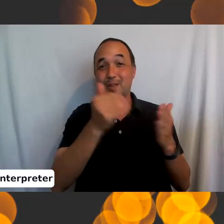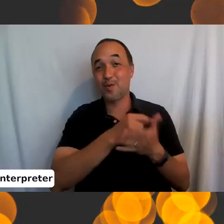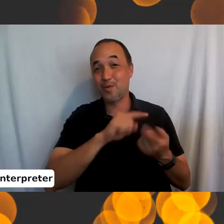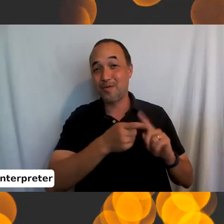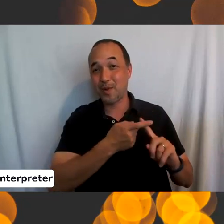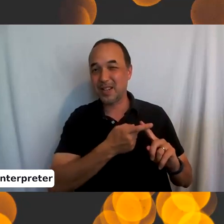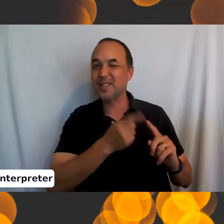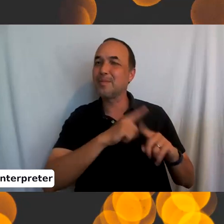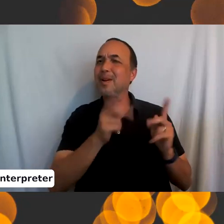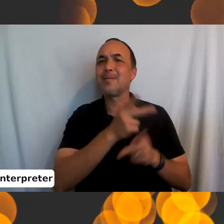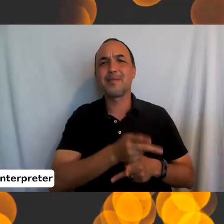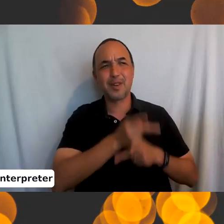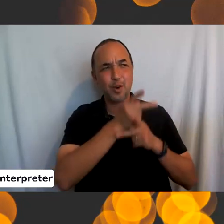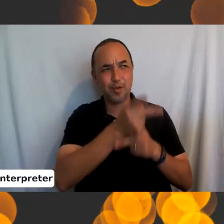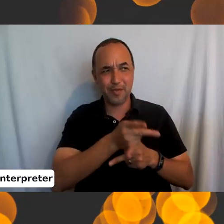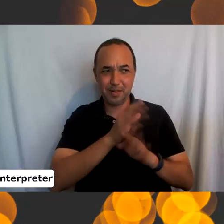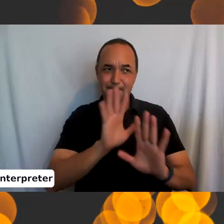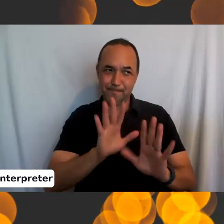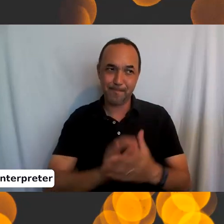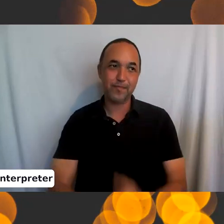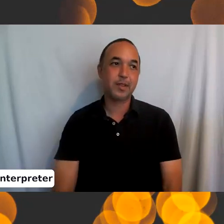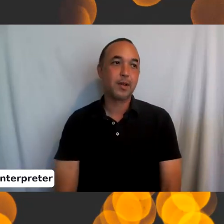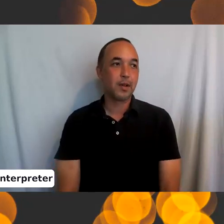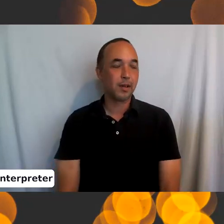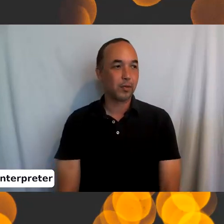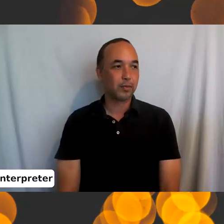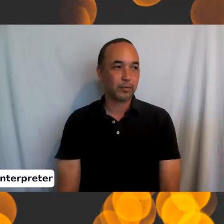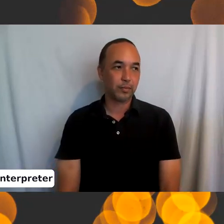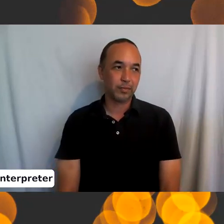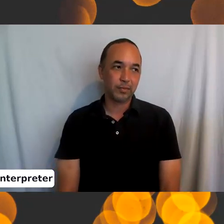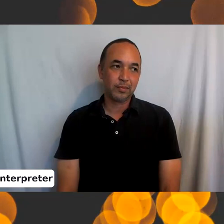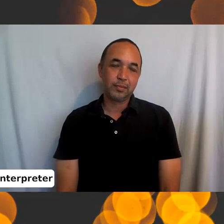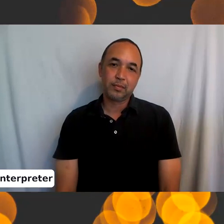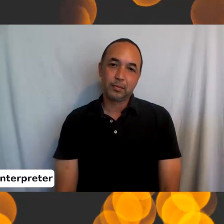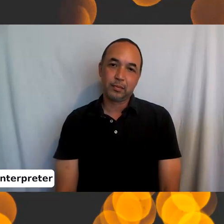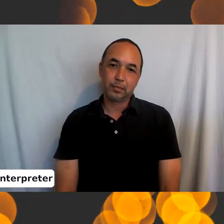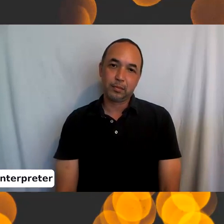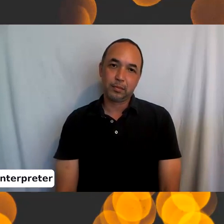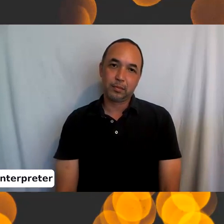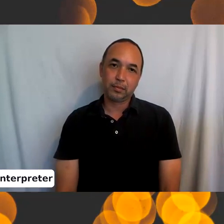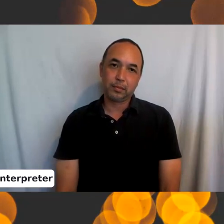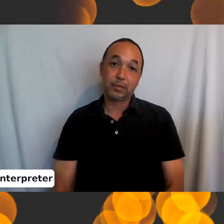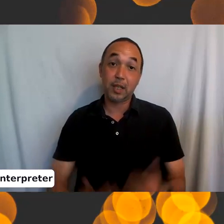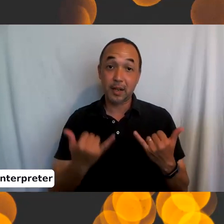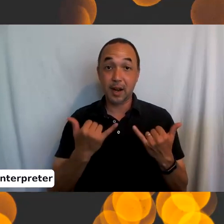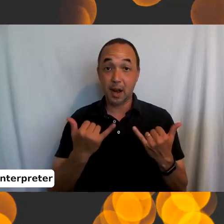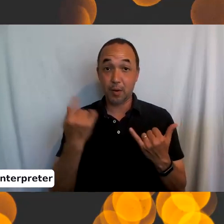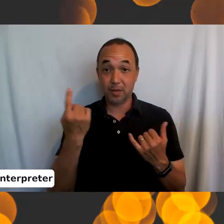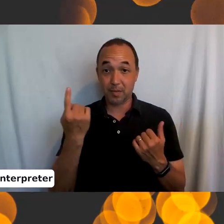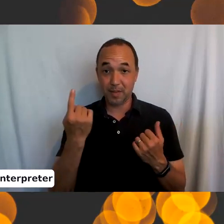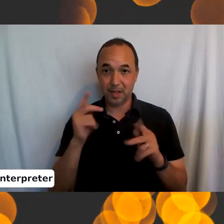And so that's kind of that portion. And now I want to talk about a couple things that people ask me all the time.